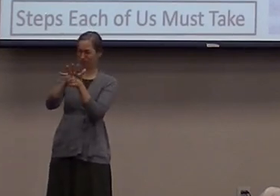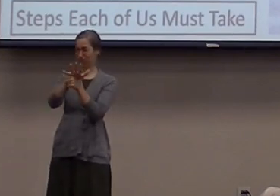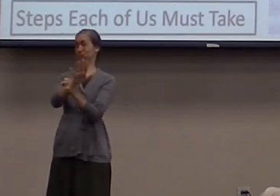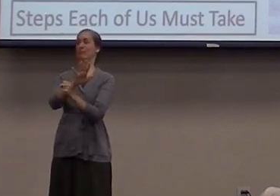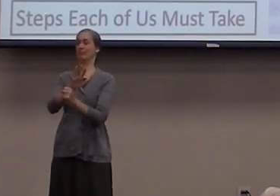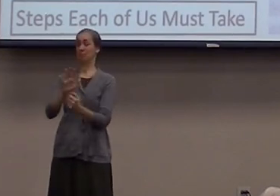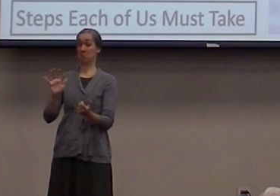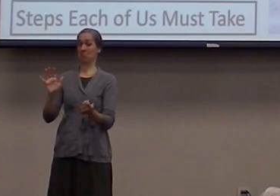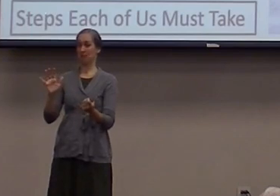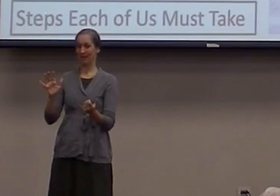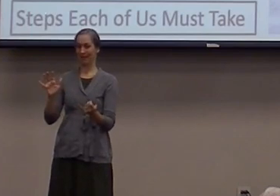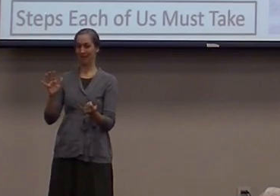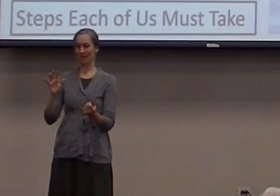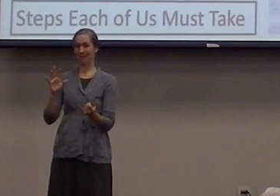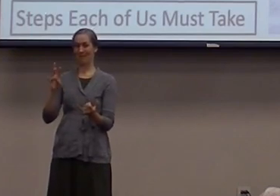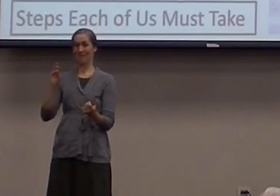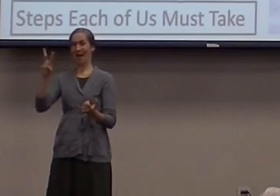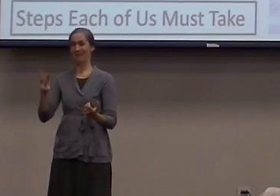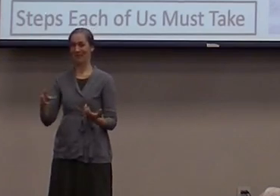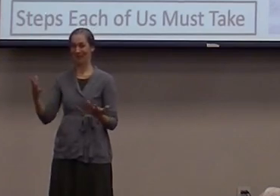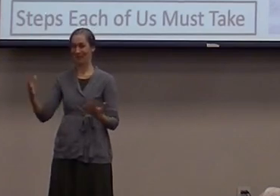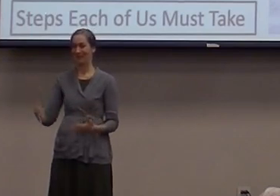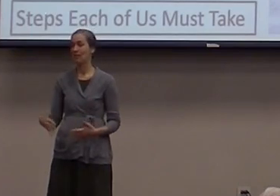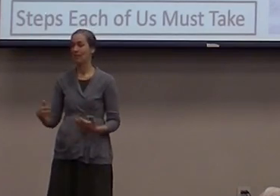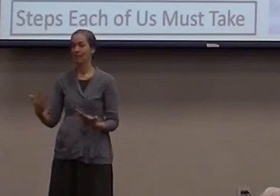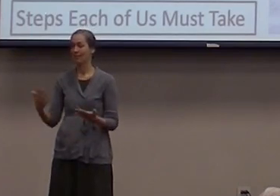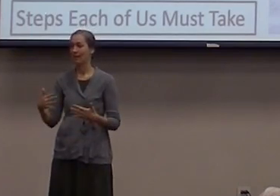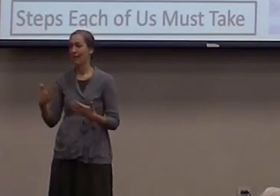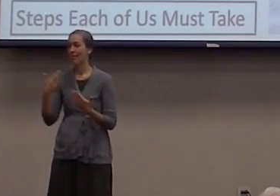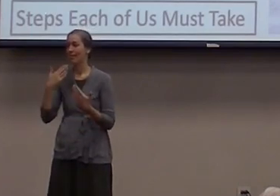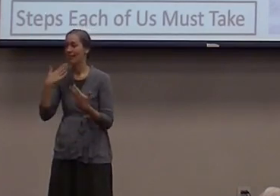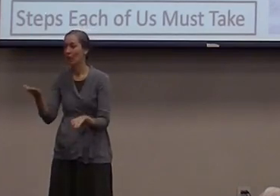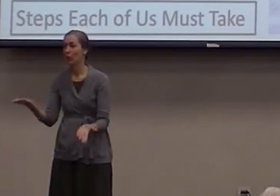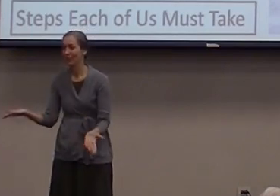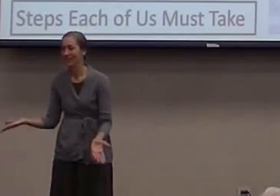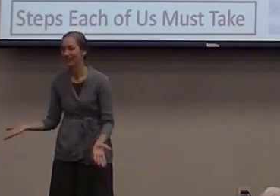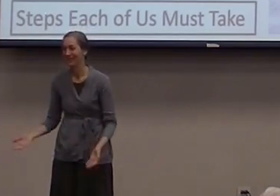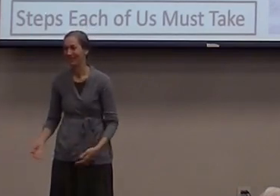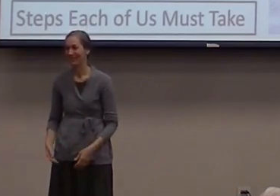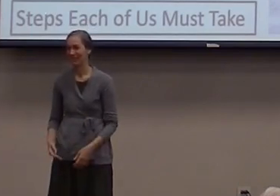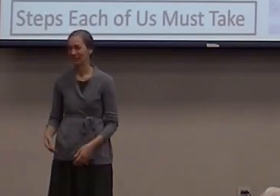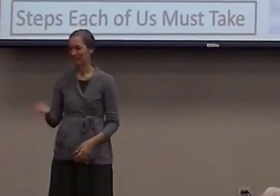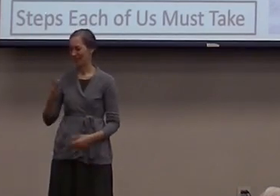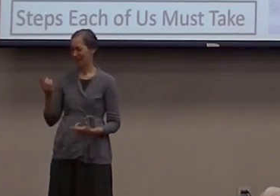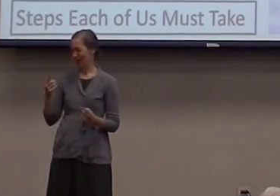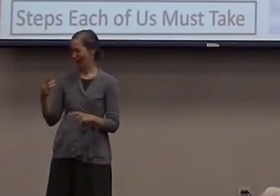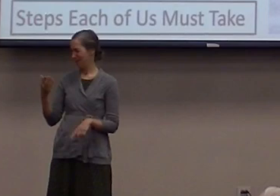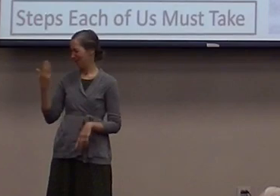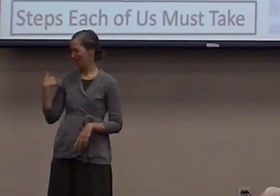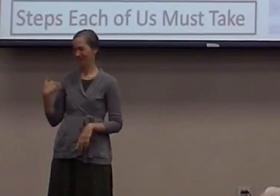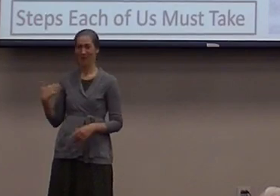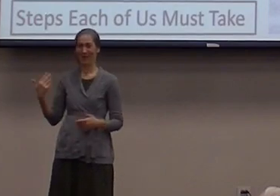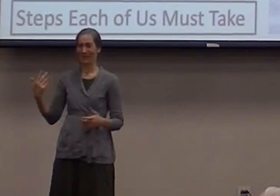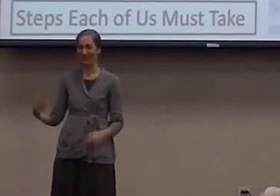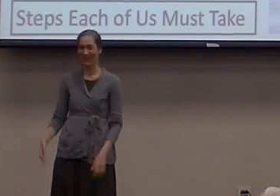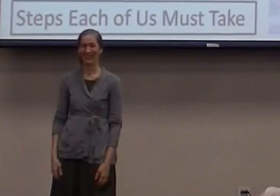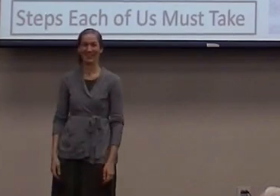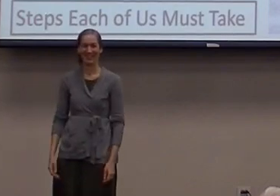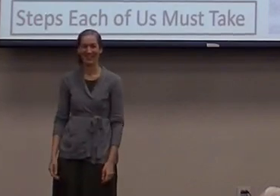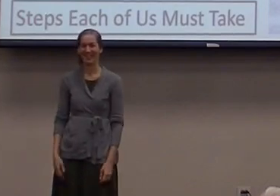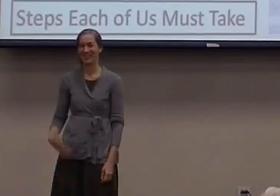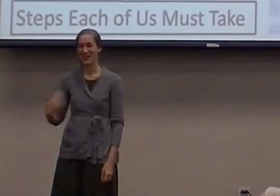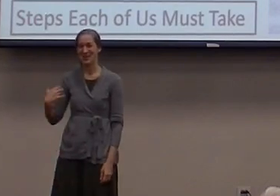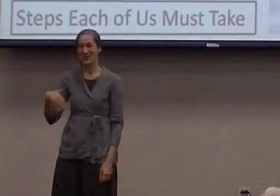that. So I'm just going to say thank you. That's never really happened before. So there you